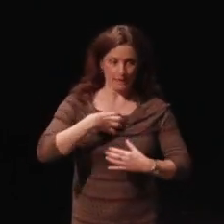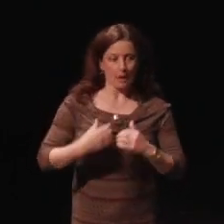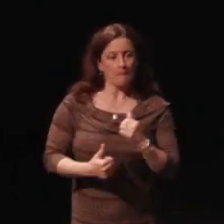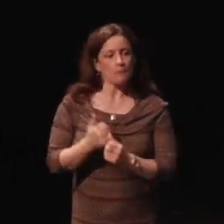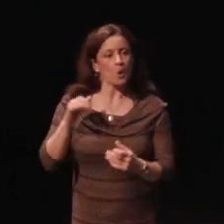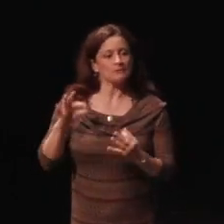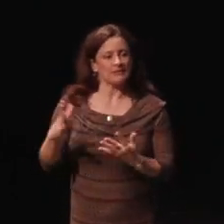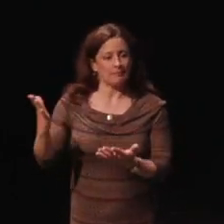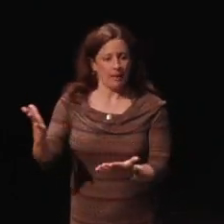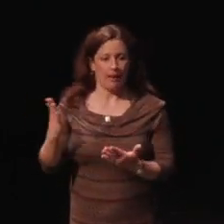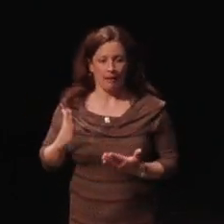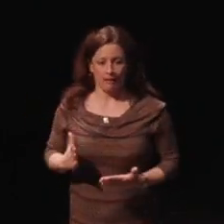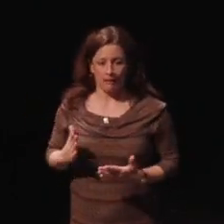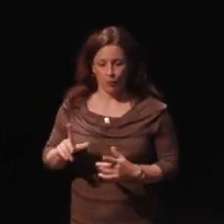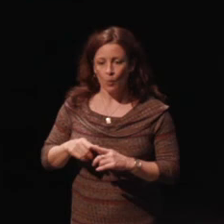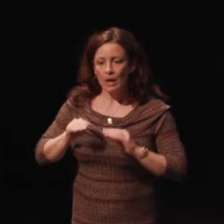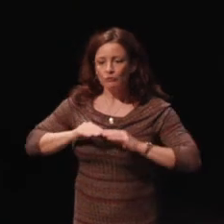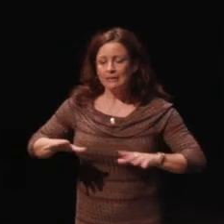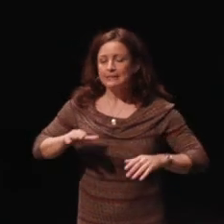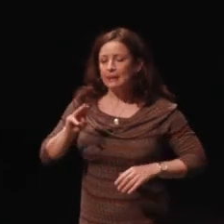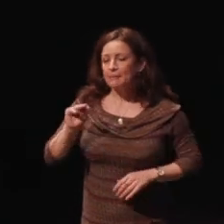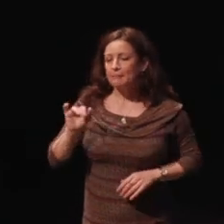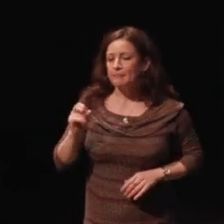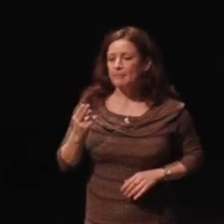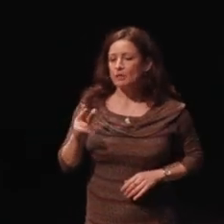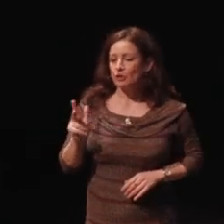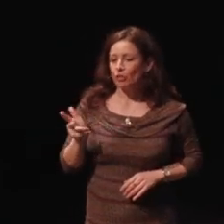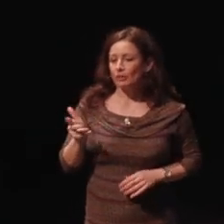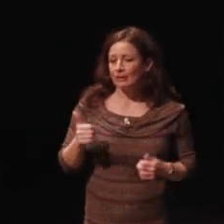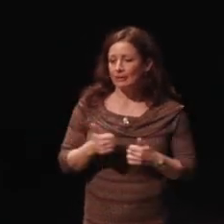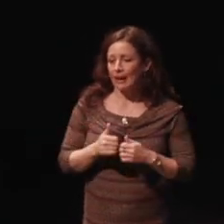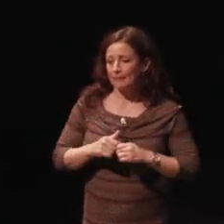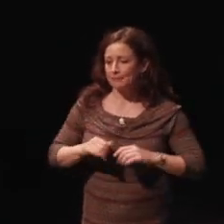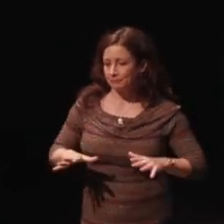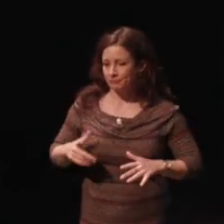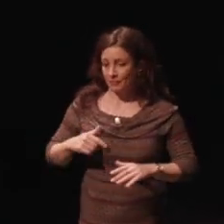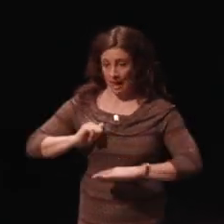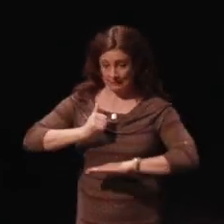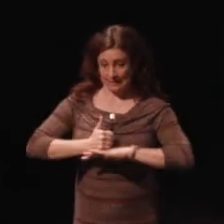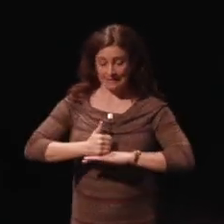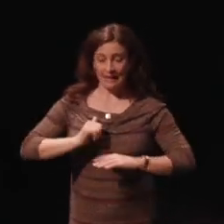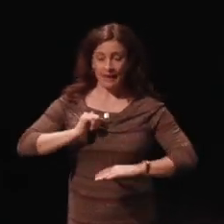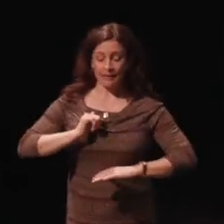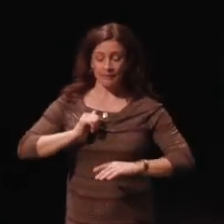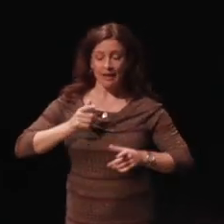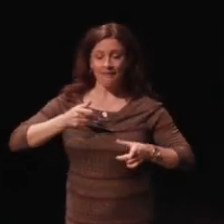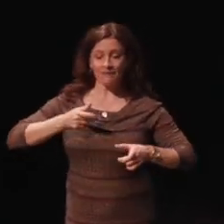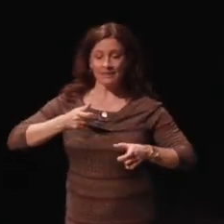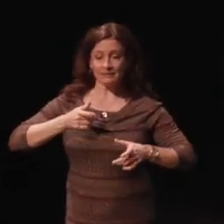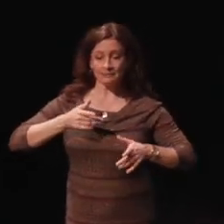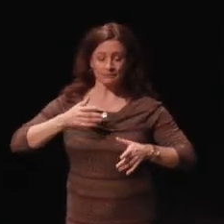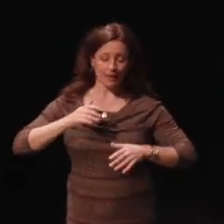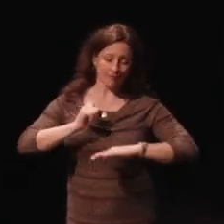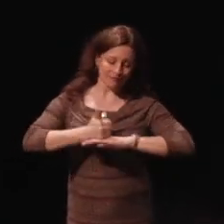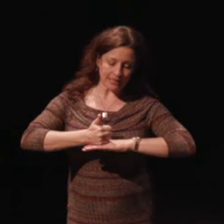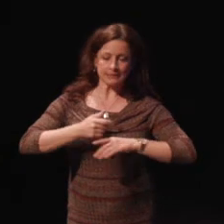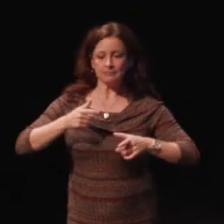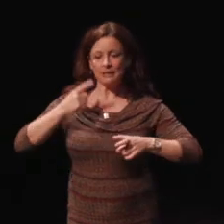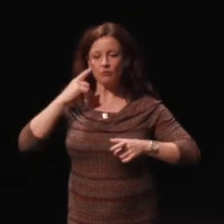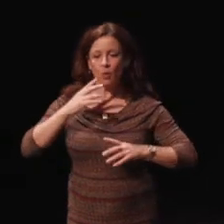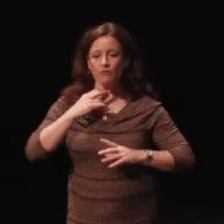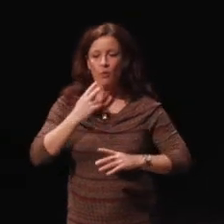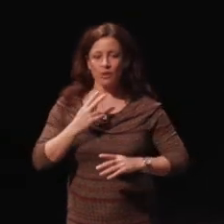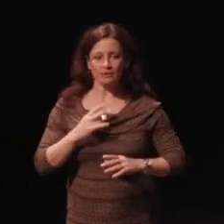feedback about when I released the Match 3 game, because I set a fixed voice speed. So this is a big no-no,